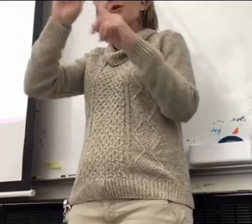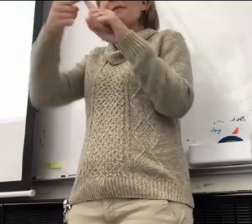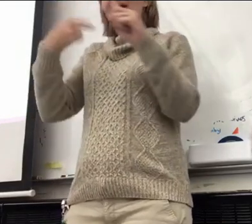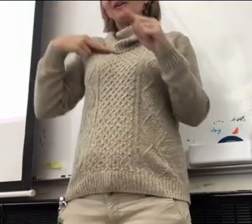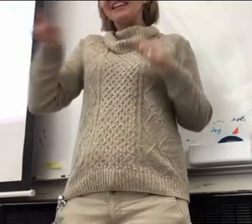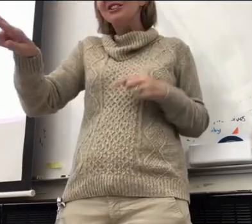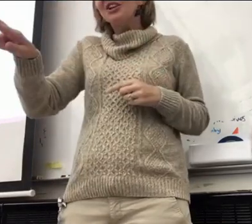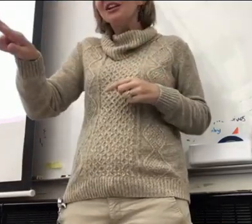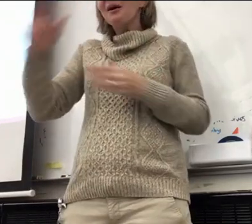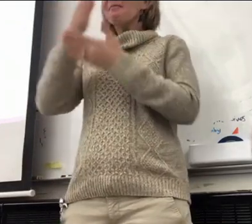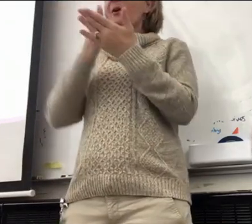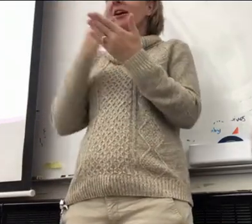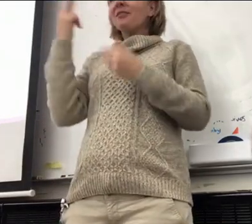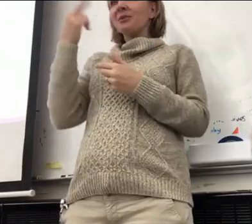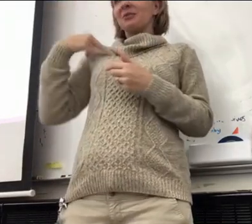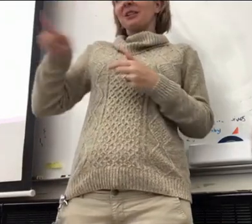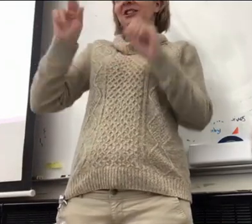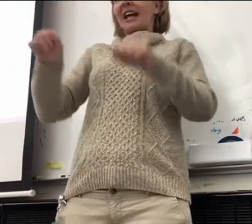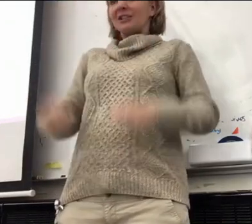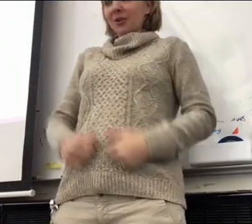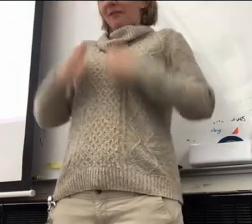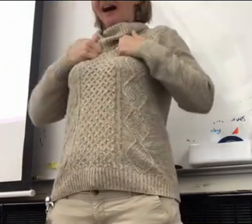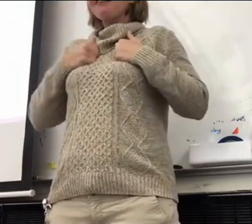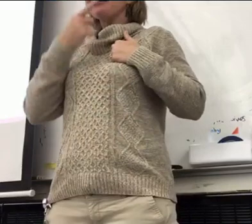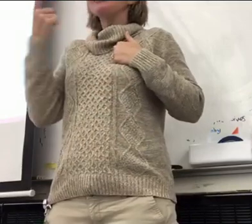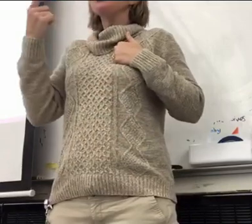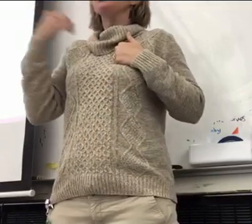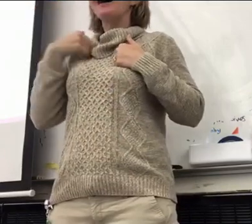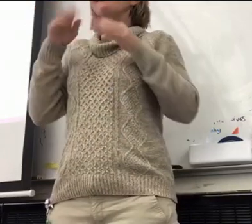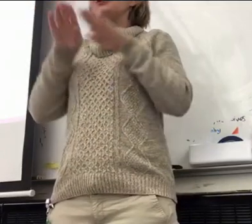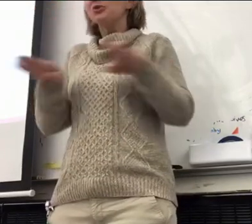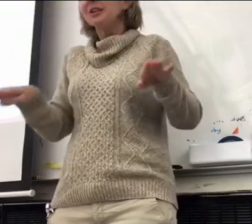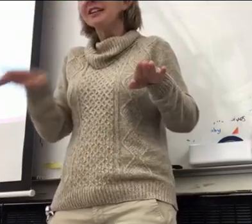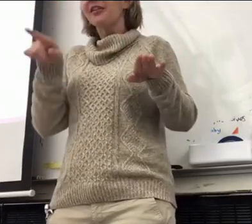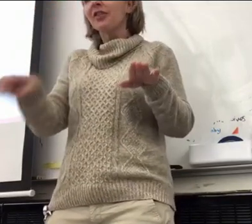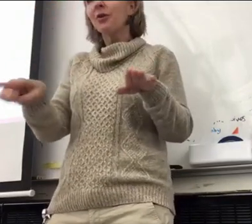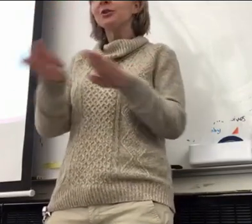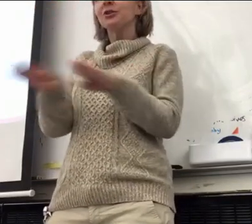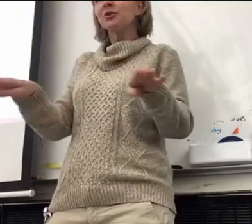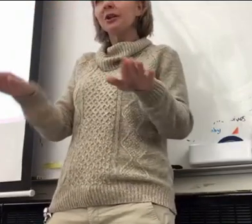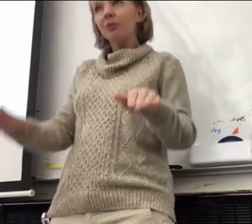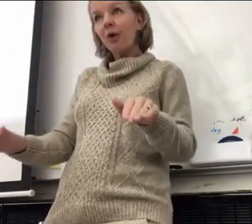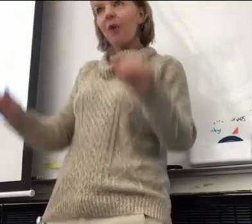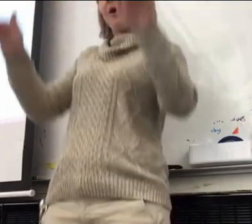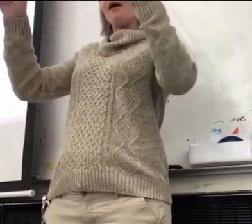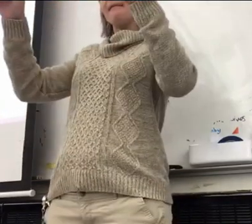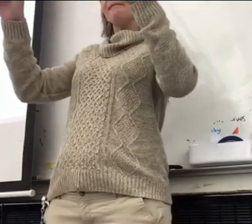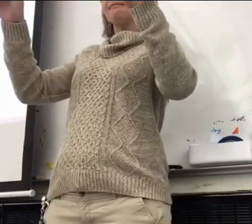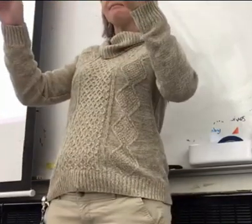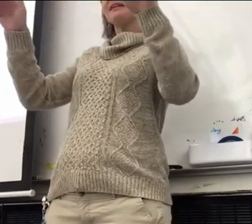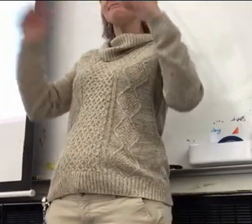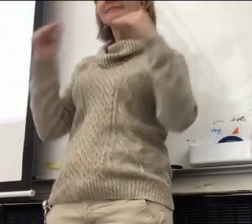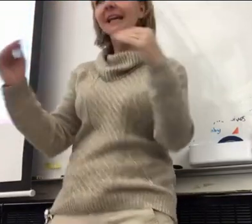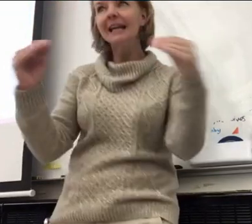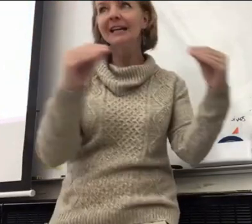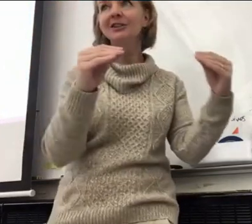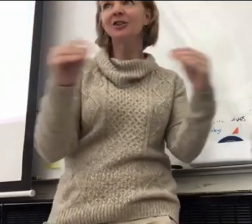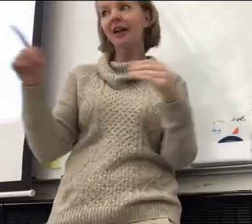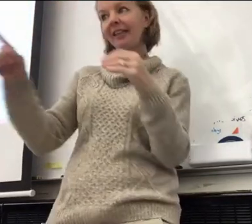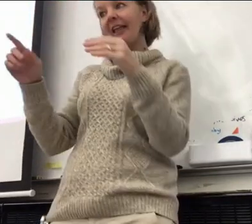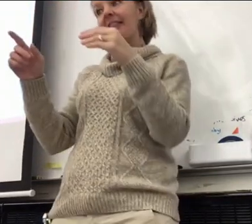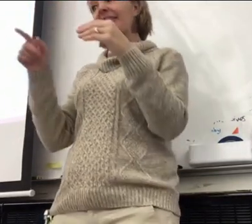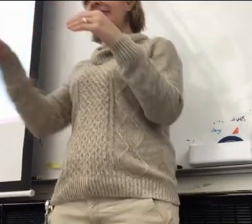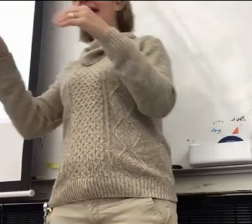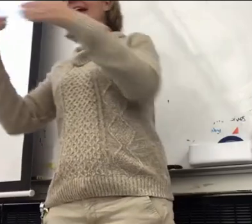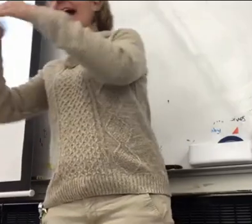religion, part of the reason why religions are able to survive is you have children. Those children get into your religion upon birth. They continue. Their